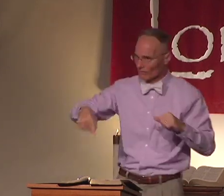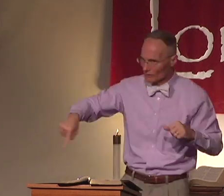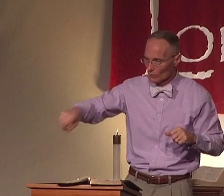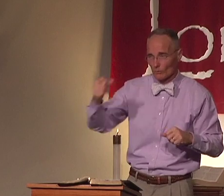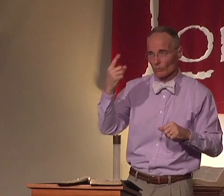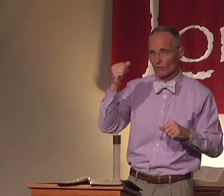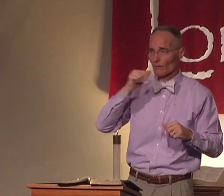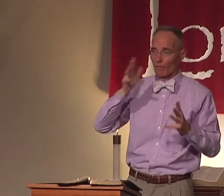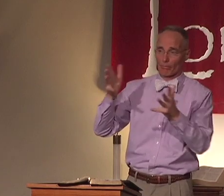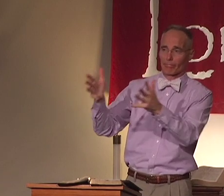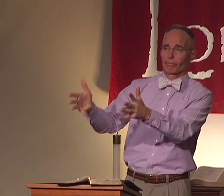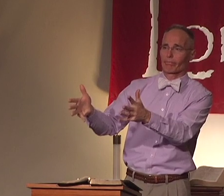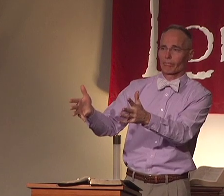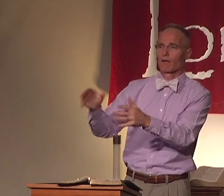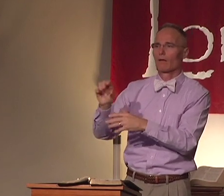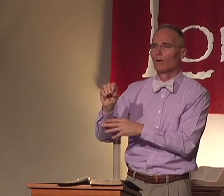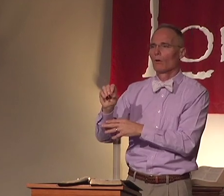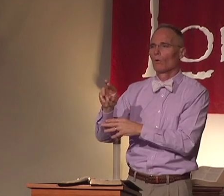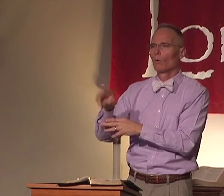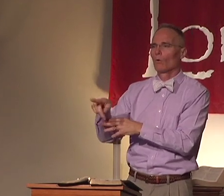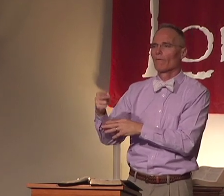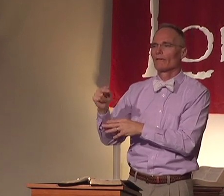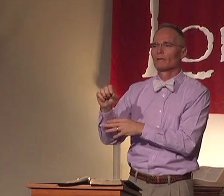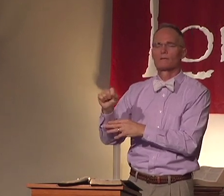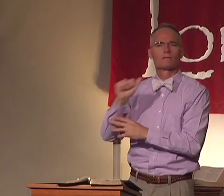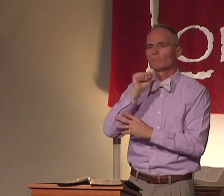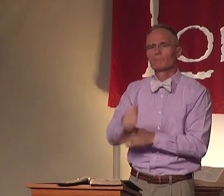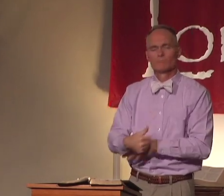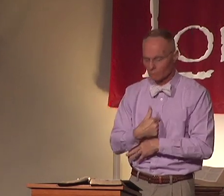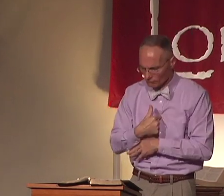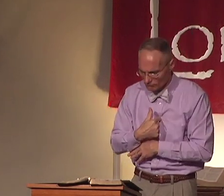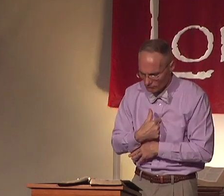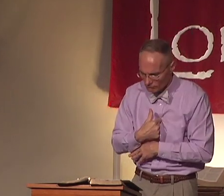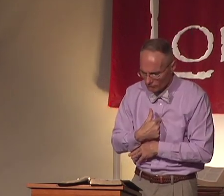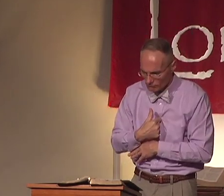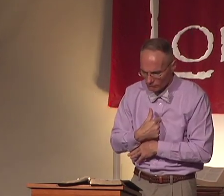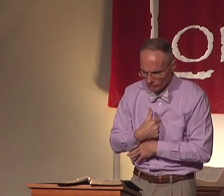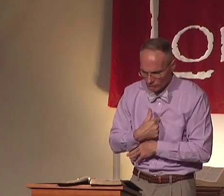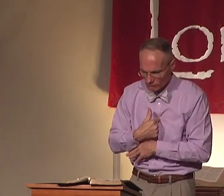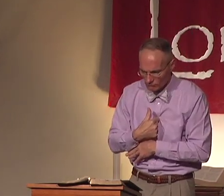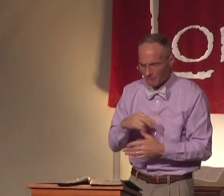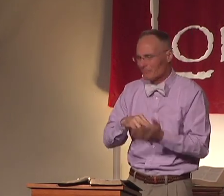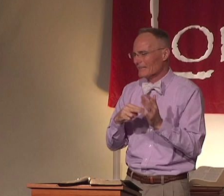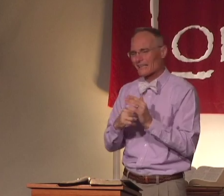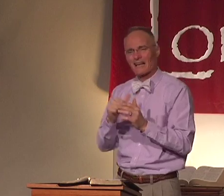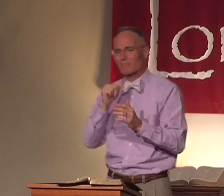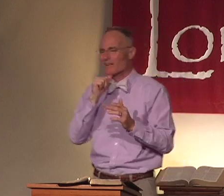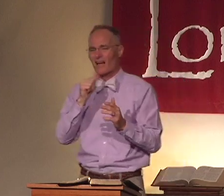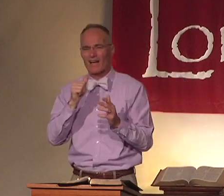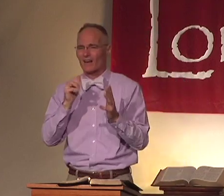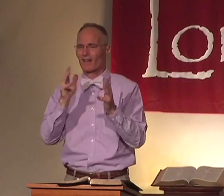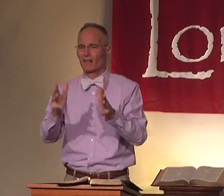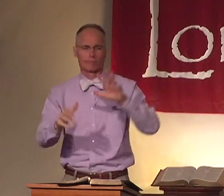He said, "I'm leaving you, but I'm not making you an orphan. I'm not. Meaning, I'm